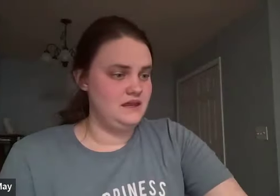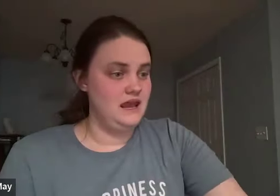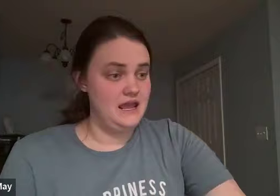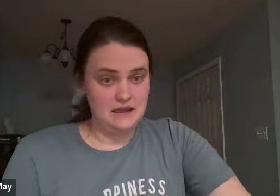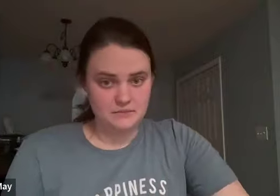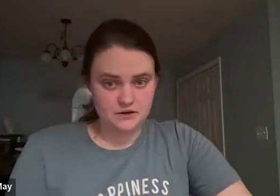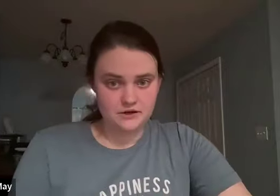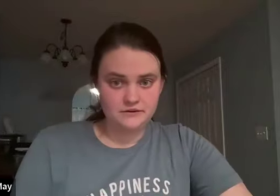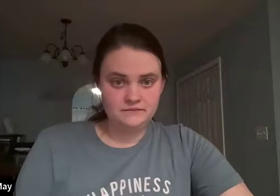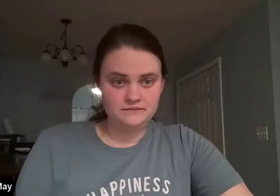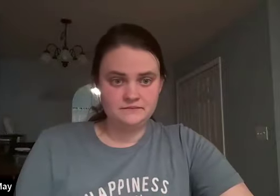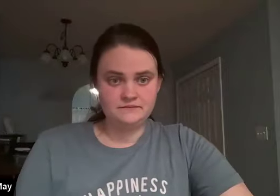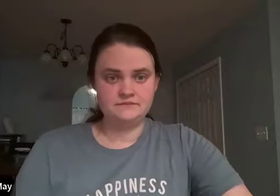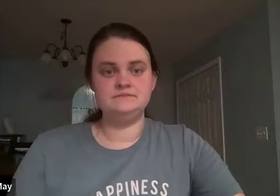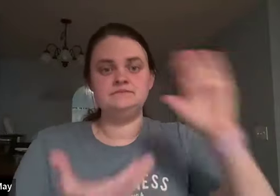Then hamburger.